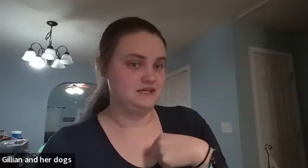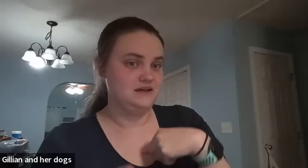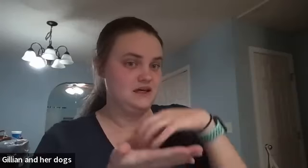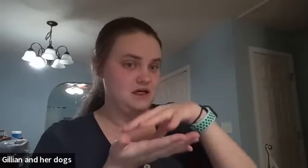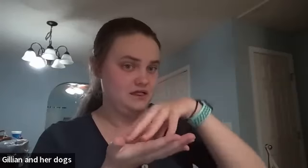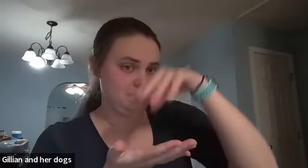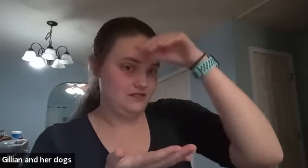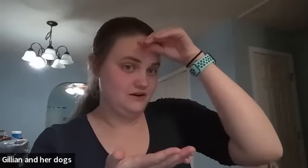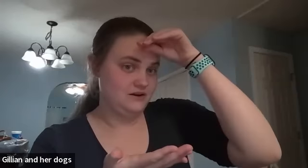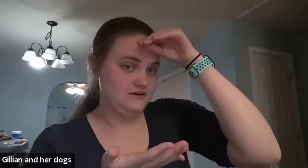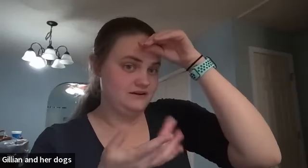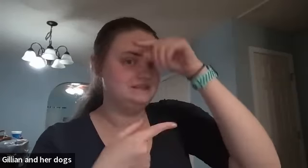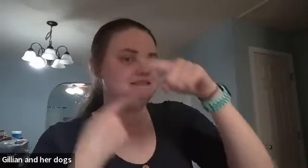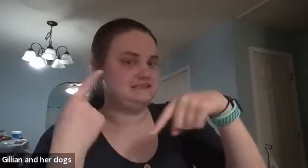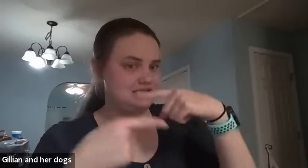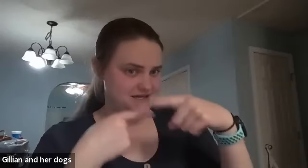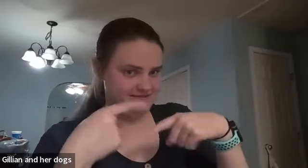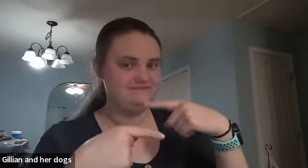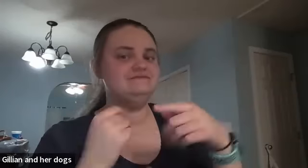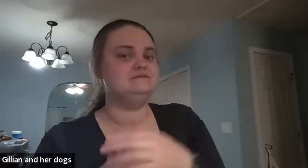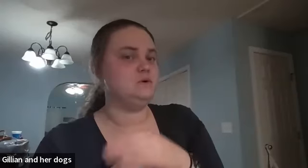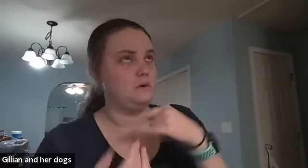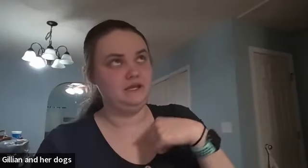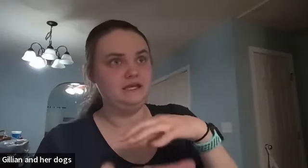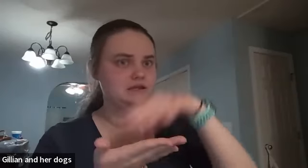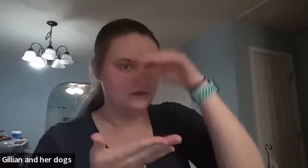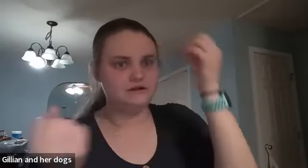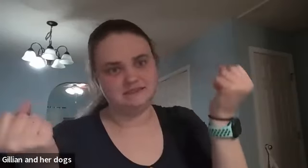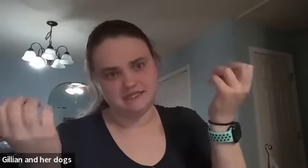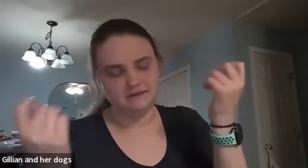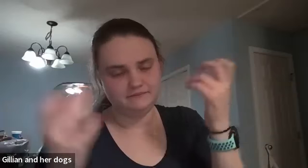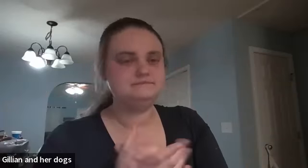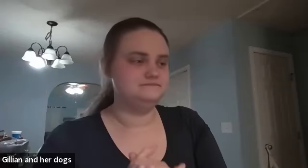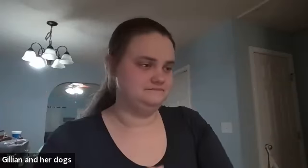me, learn, sign. Or me, learn, sign.